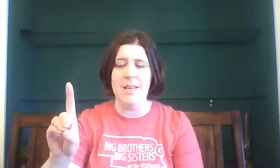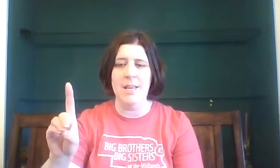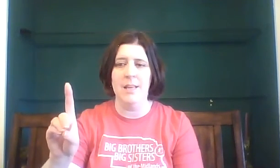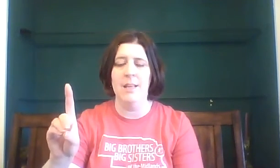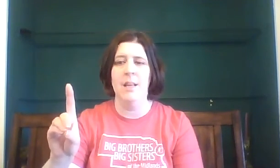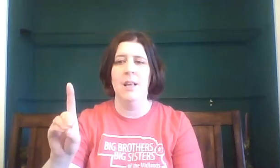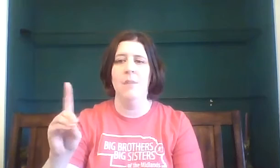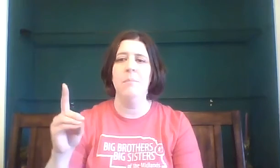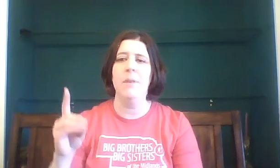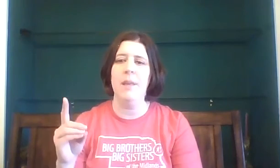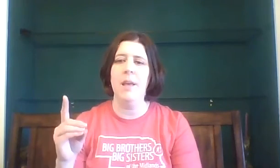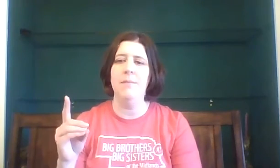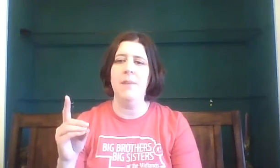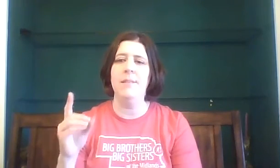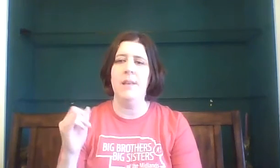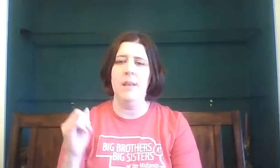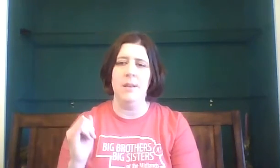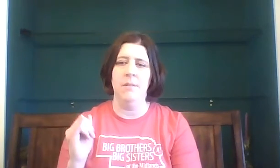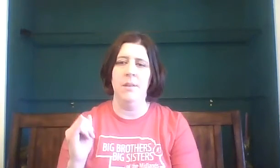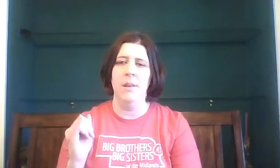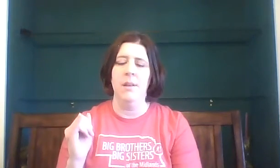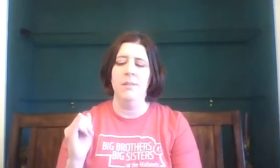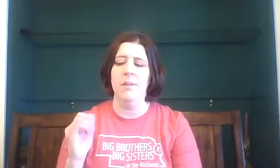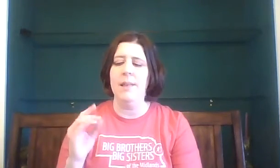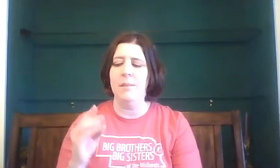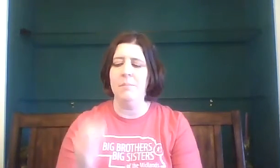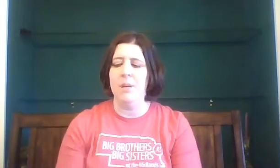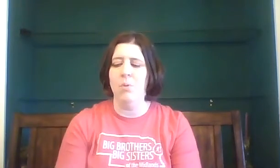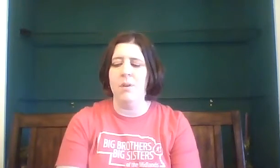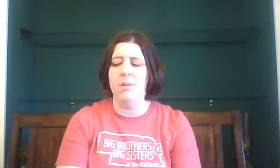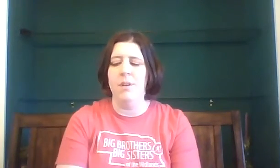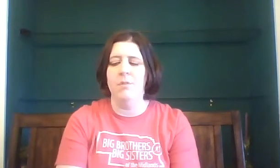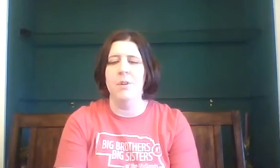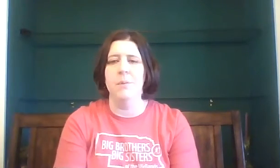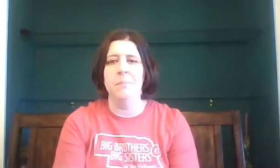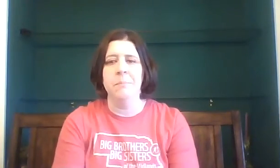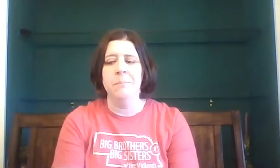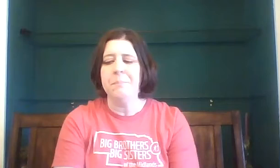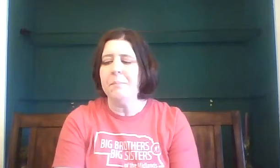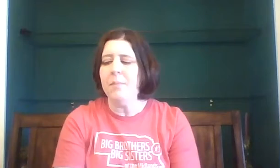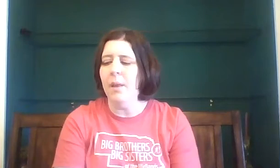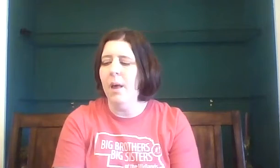D, but they kind of face in. So that's something important to know too.